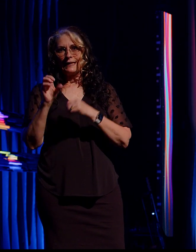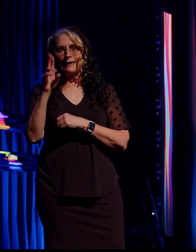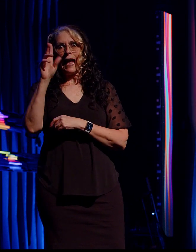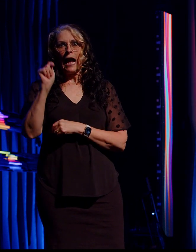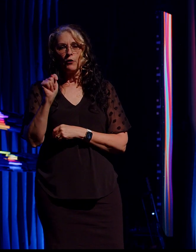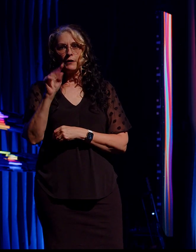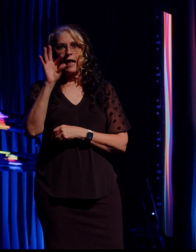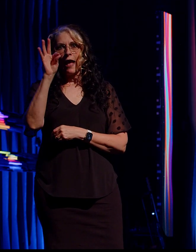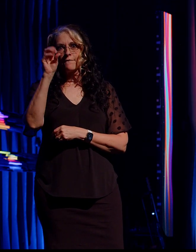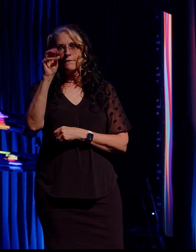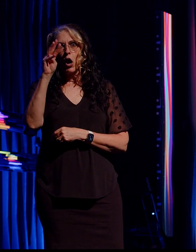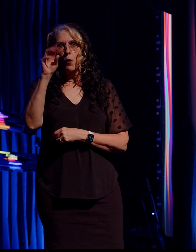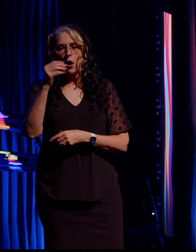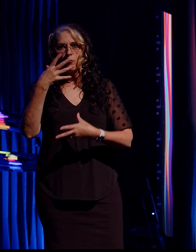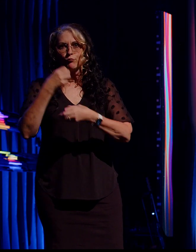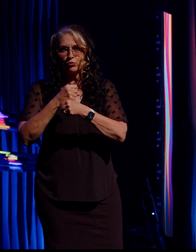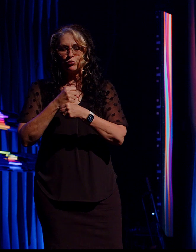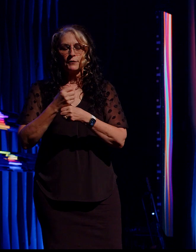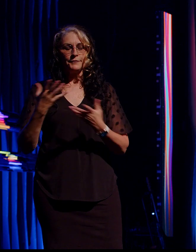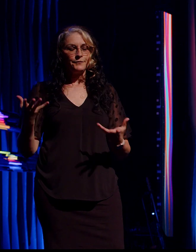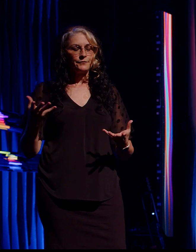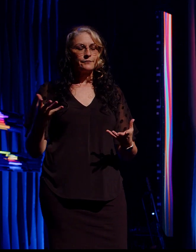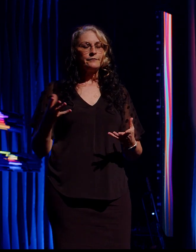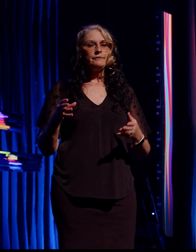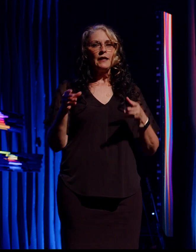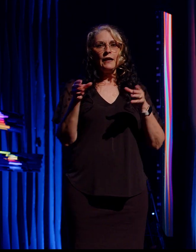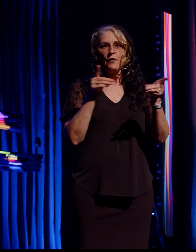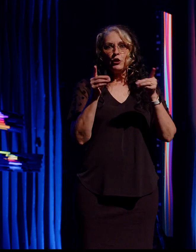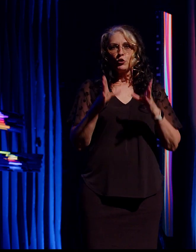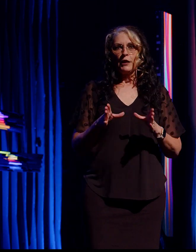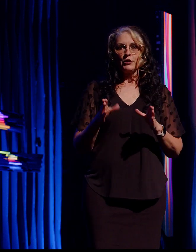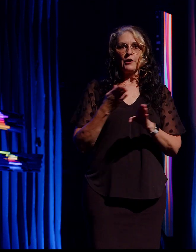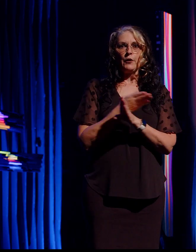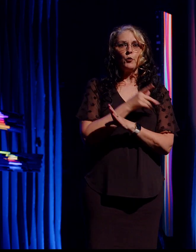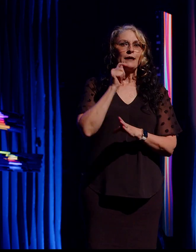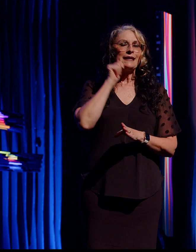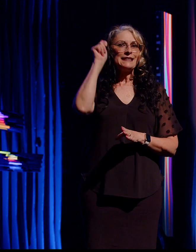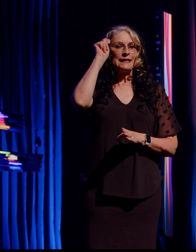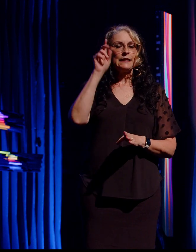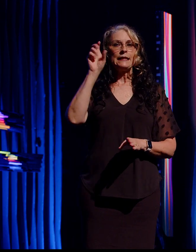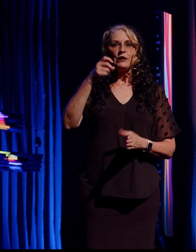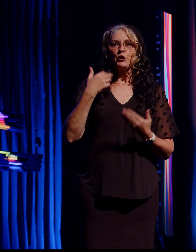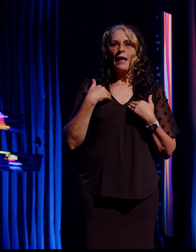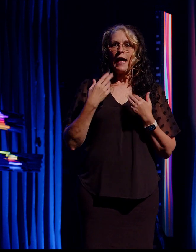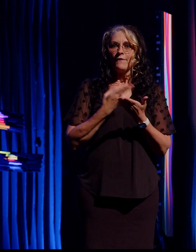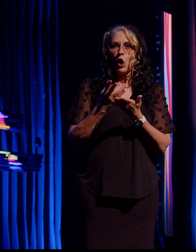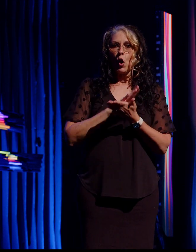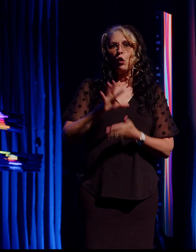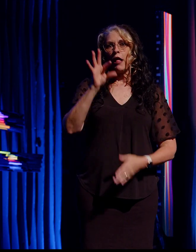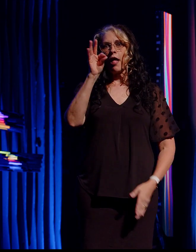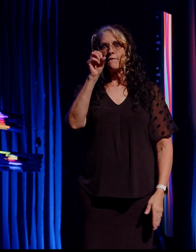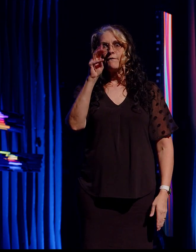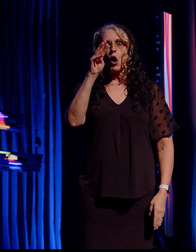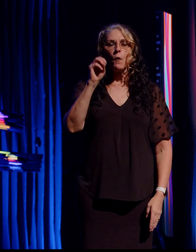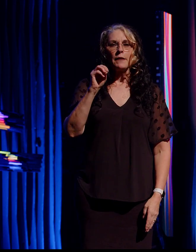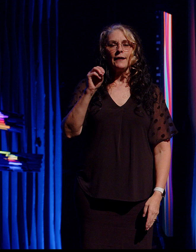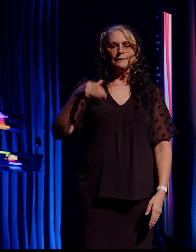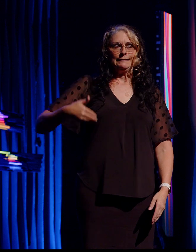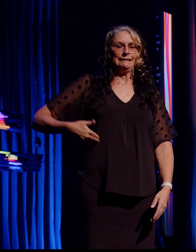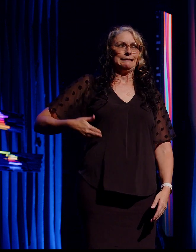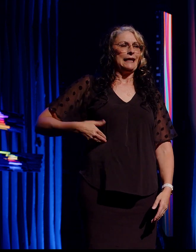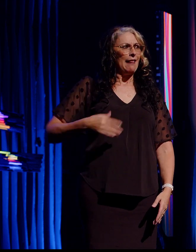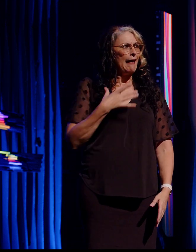spiritual sense. In fact, Isaac Elliott, the director of our preteen ministry, said this, we need to have holy FOMO, which I like that, like a holy sense of like,